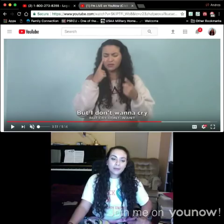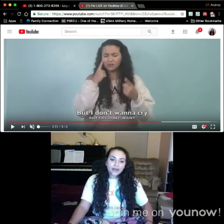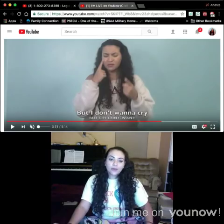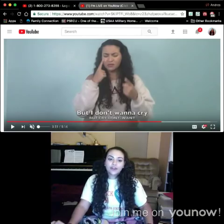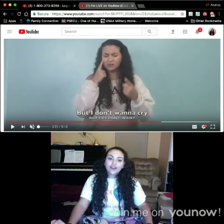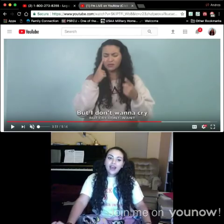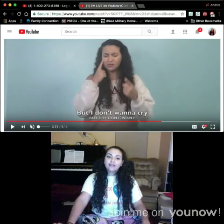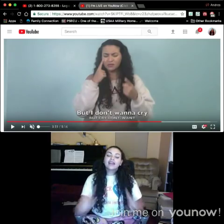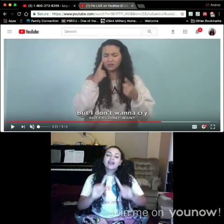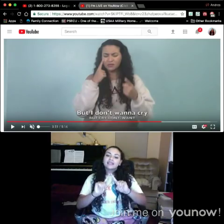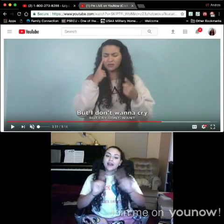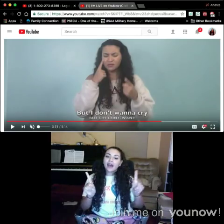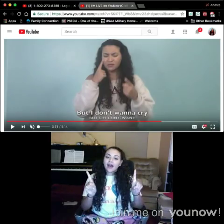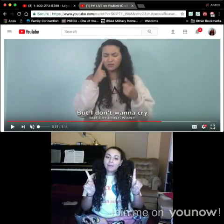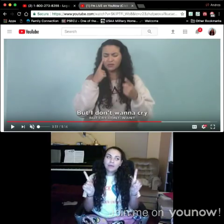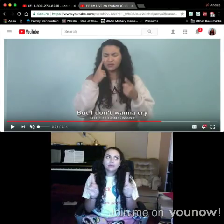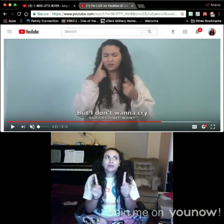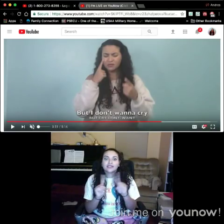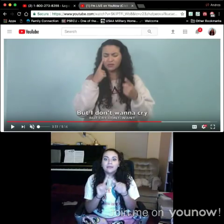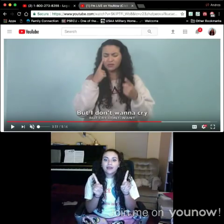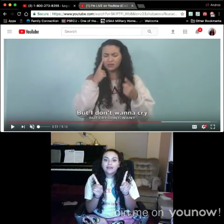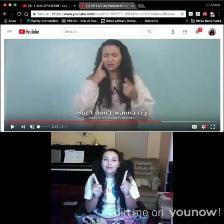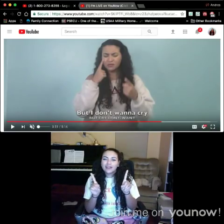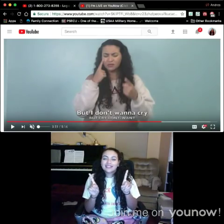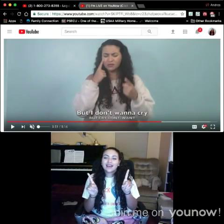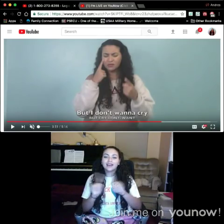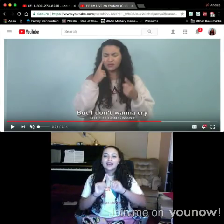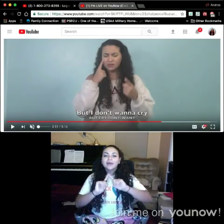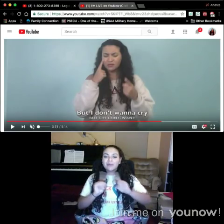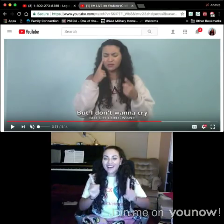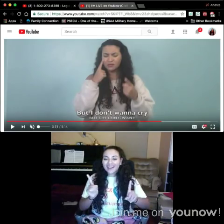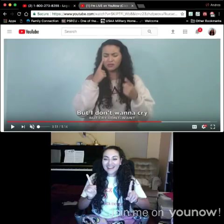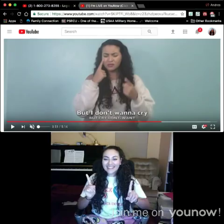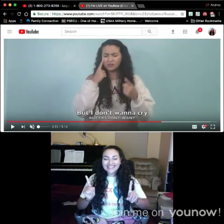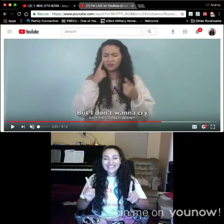But I don't want to cry. For that, I sign no, I sign but. Why did I say I?